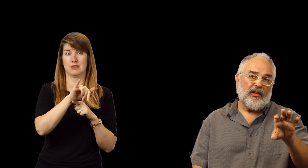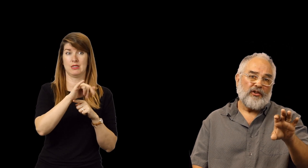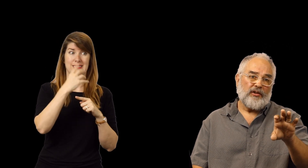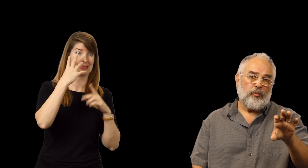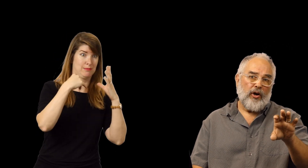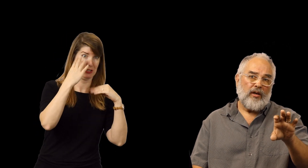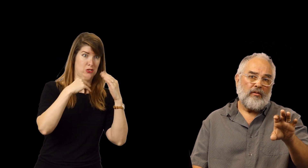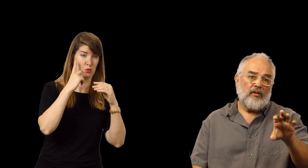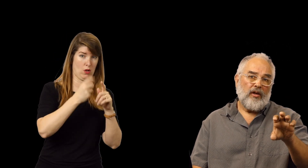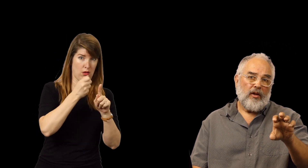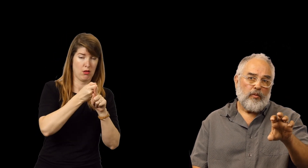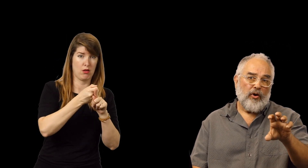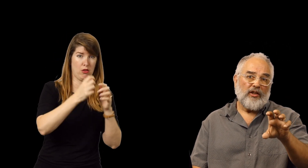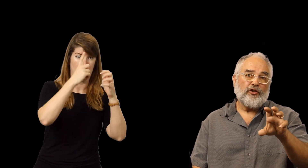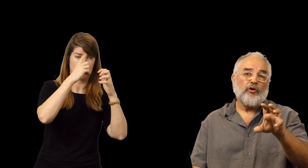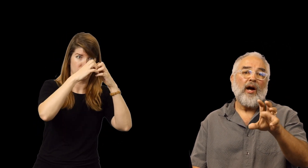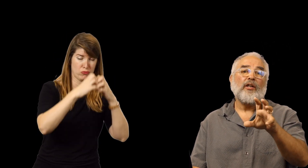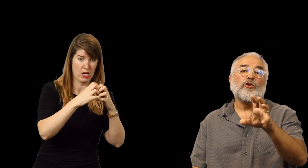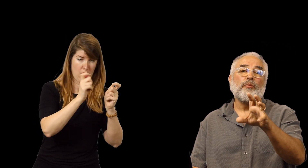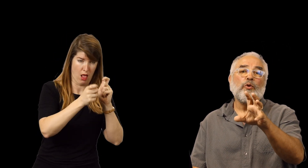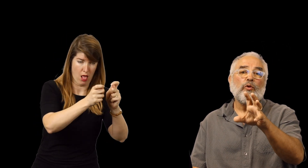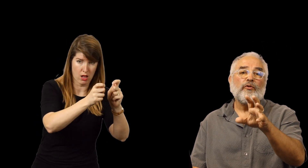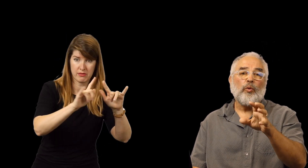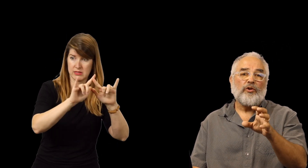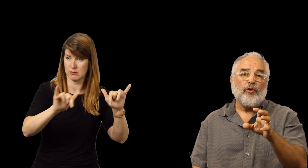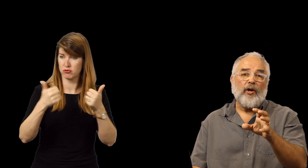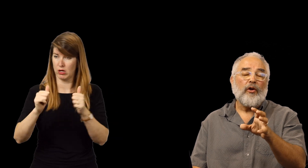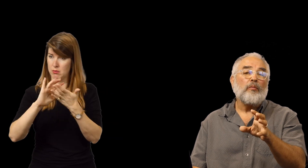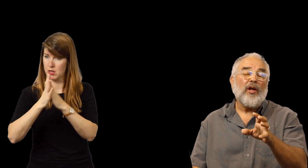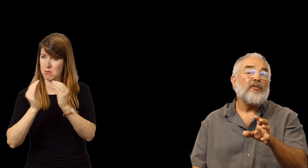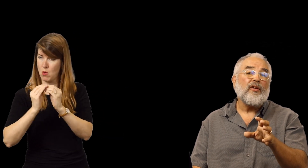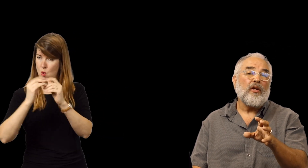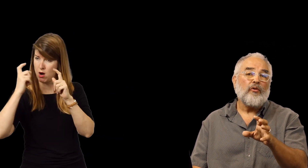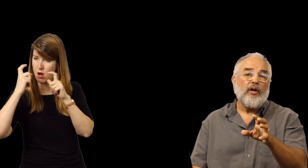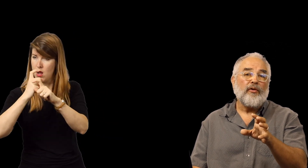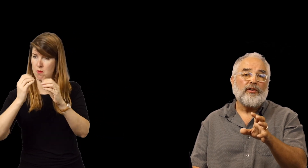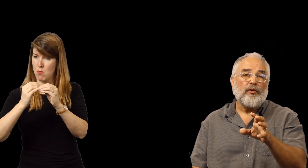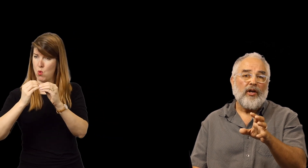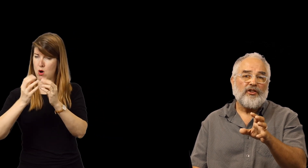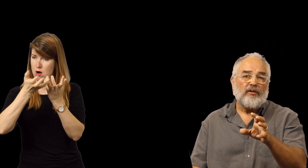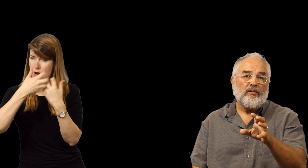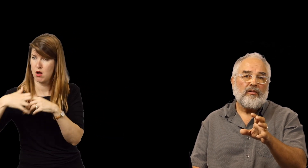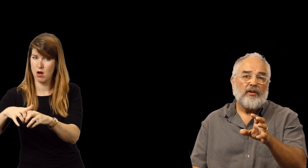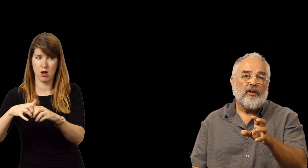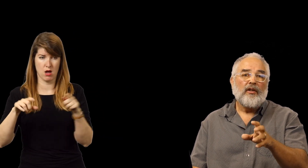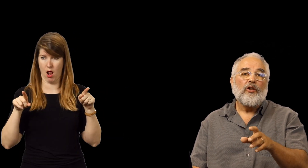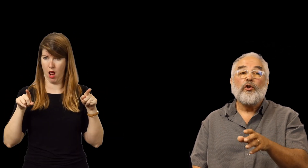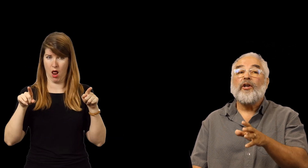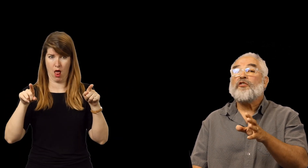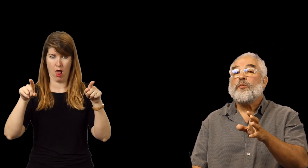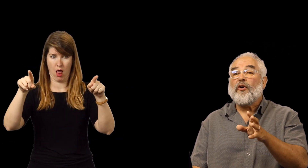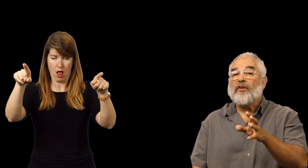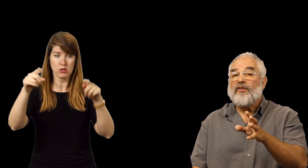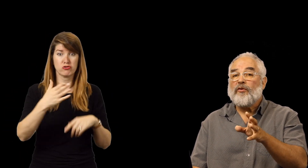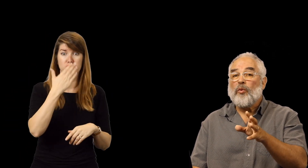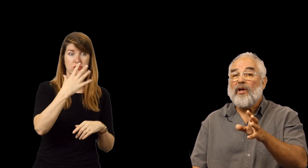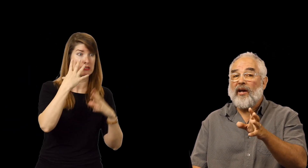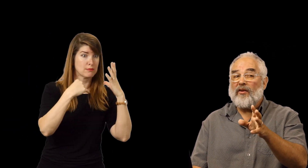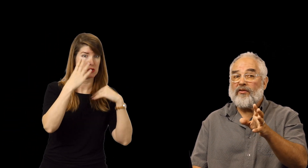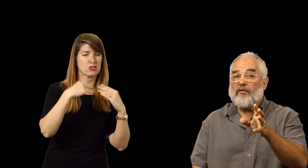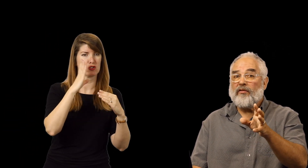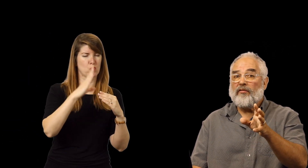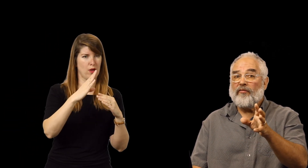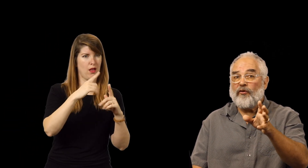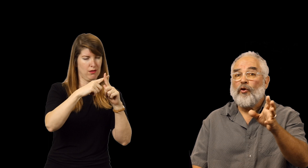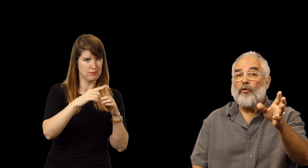experience changes the brain. The brain's trying to move towards greater complexity and greater integration. Good experiences will